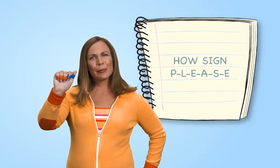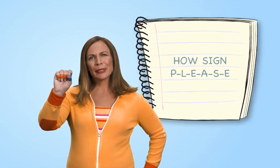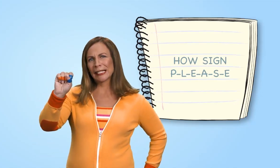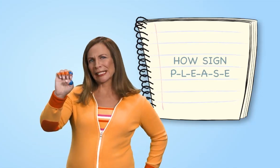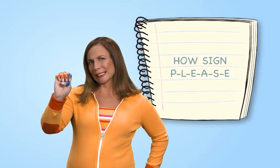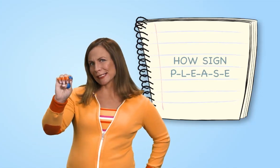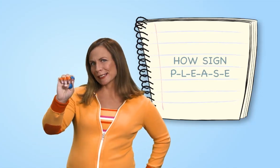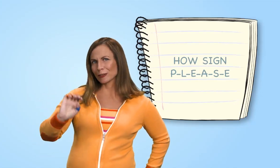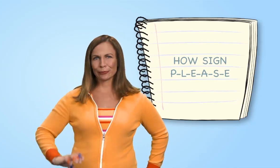Please.